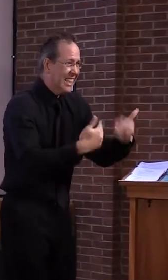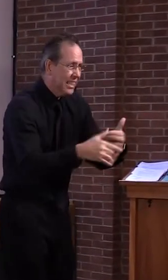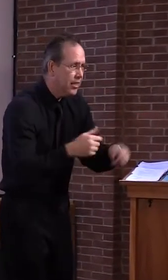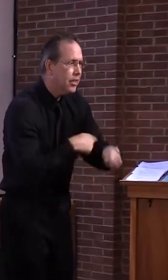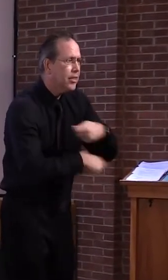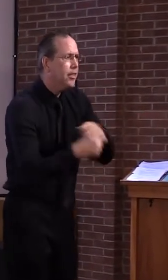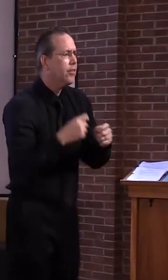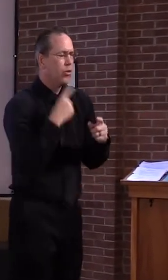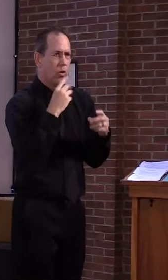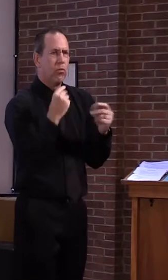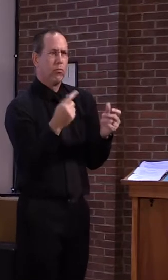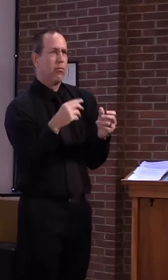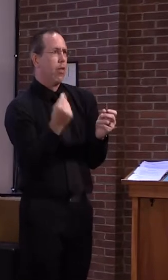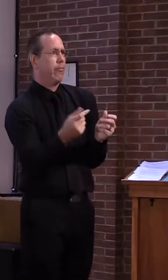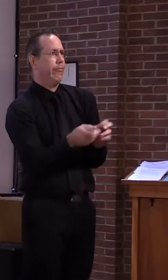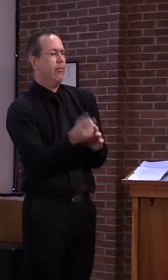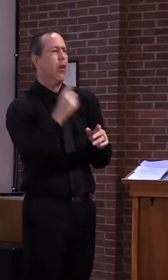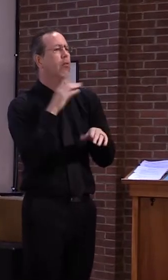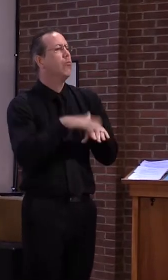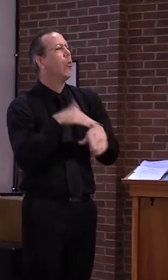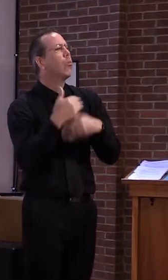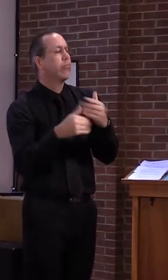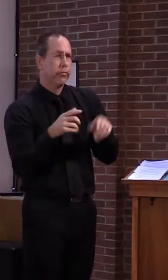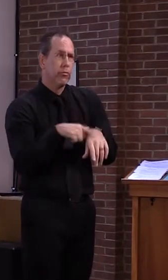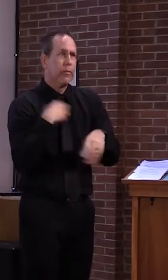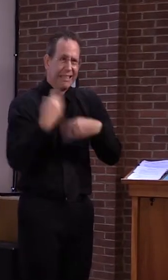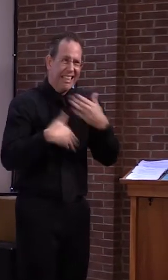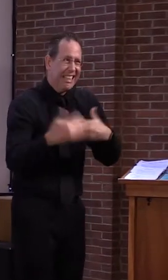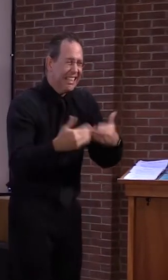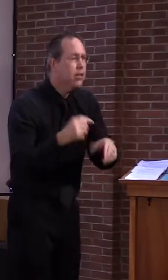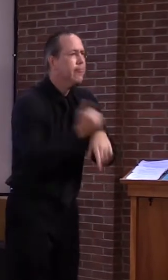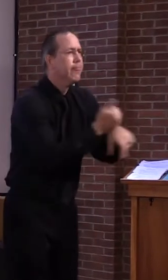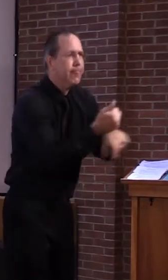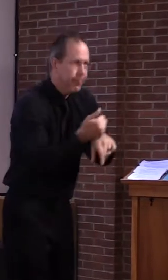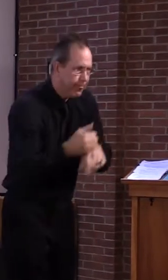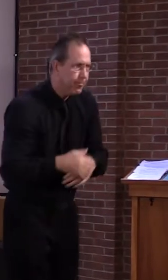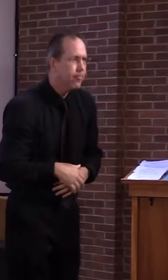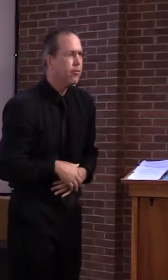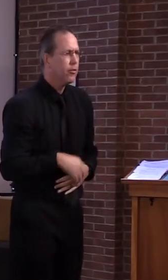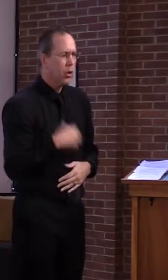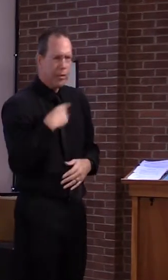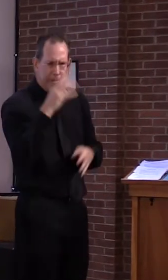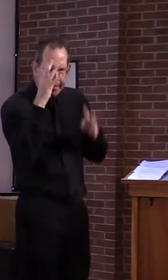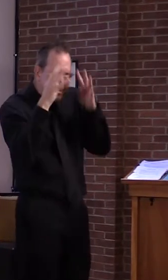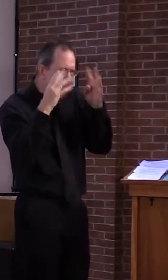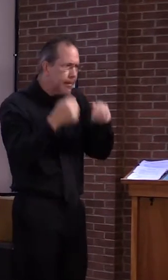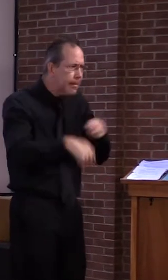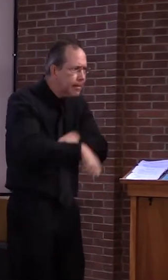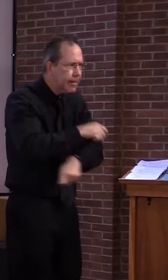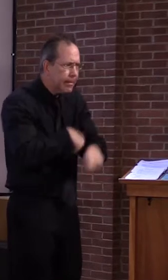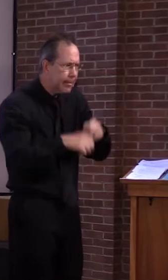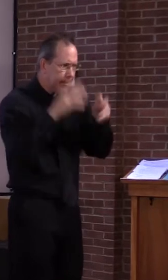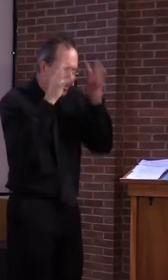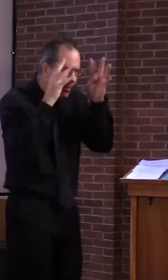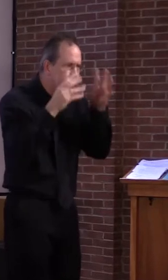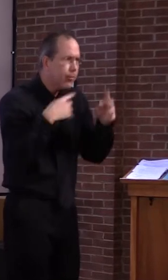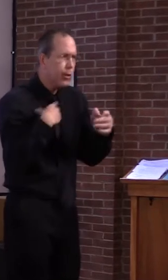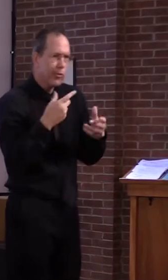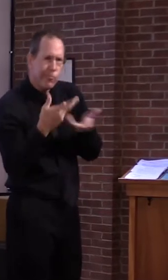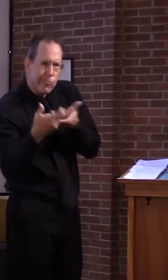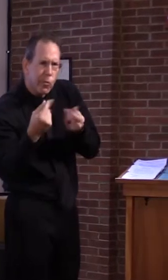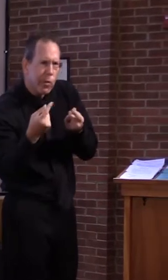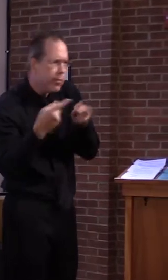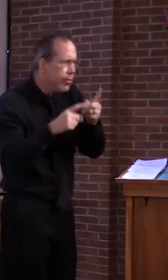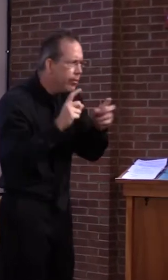pandemic response, Vermont is taking an innovative approach to addressing complex problems as quickly and as